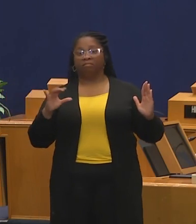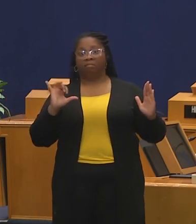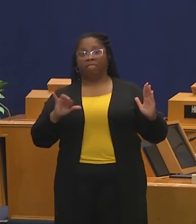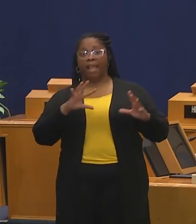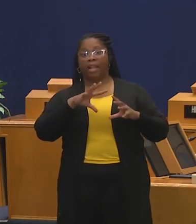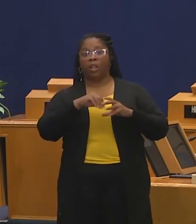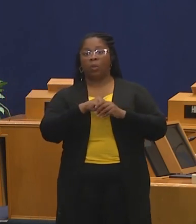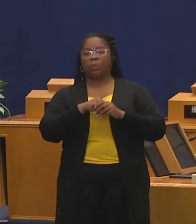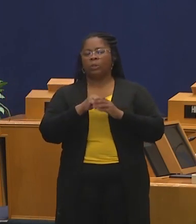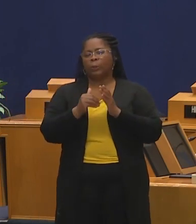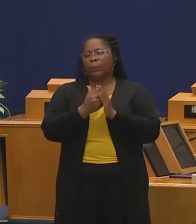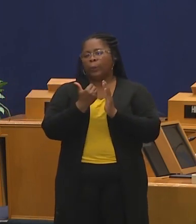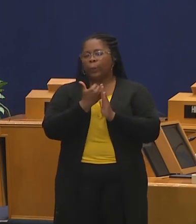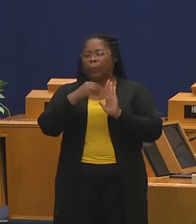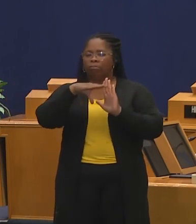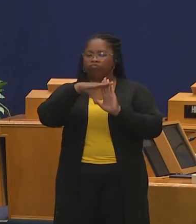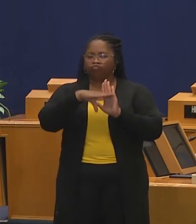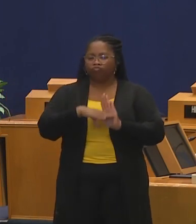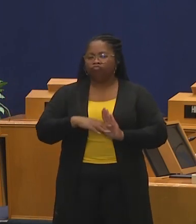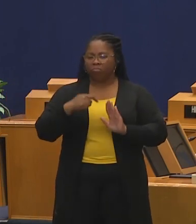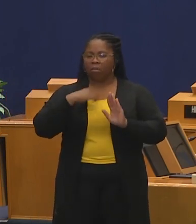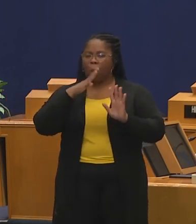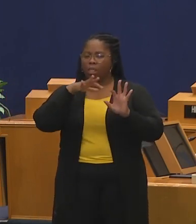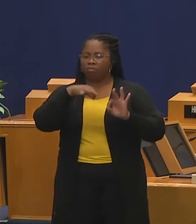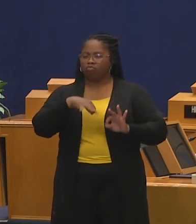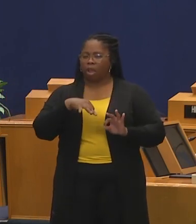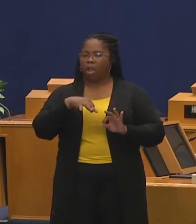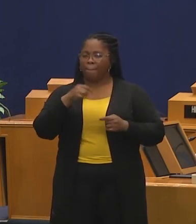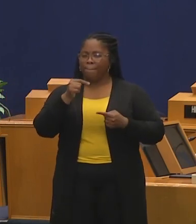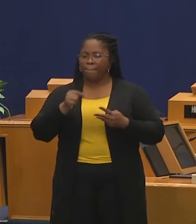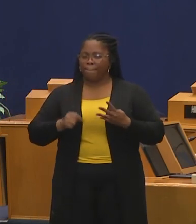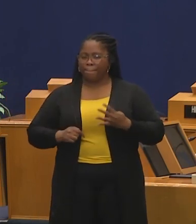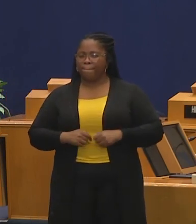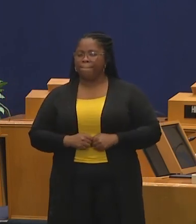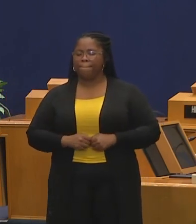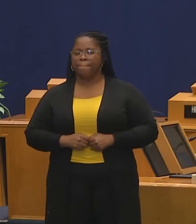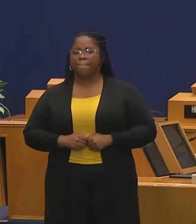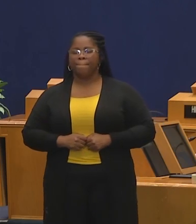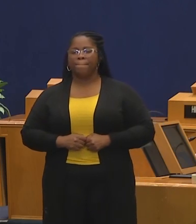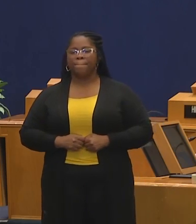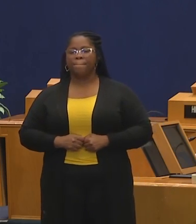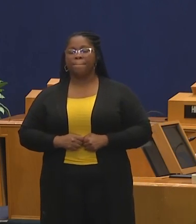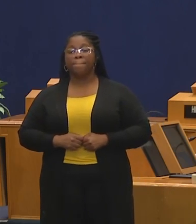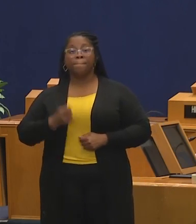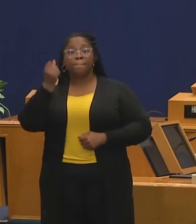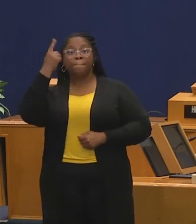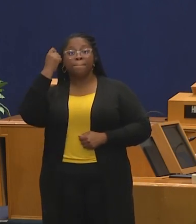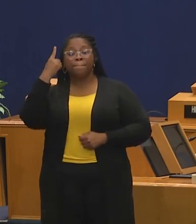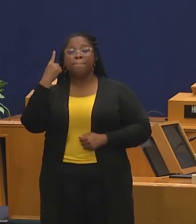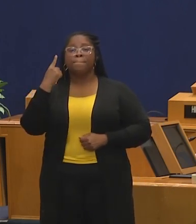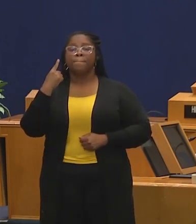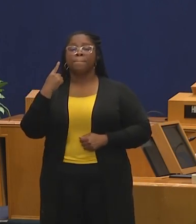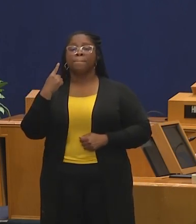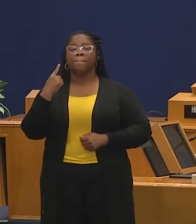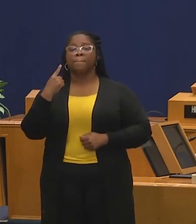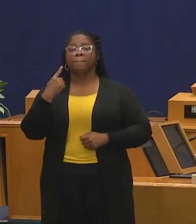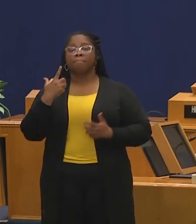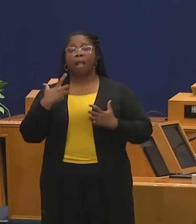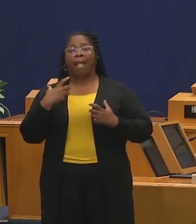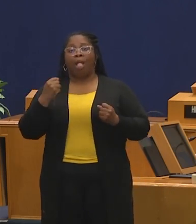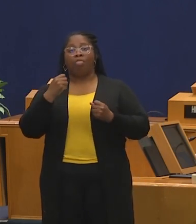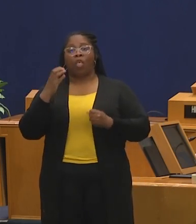includes a couple of new measures that I will describe. I want to note that we're extending the health